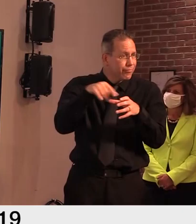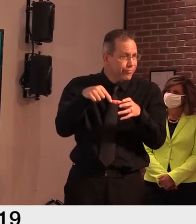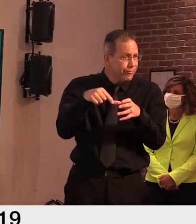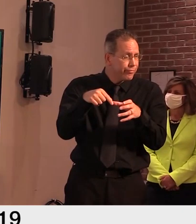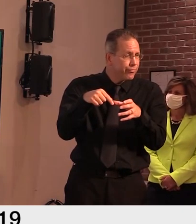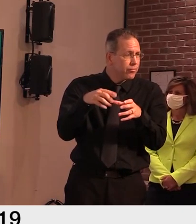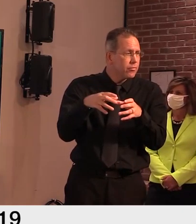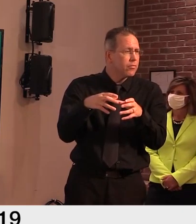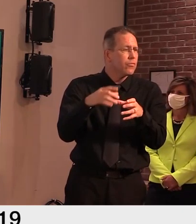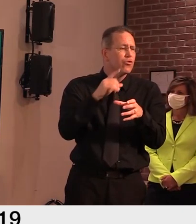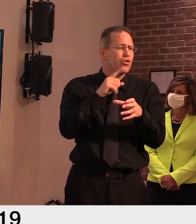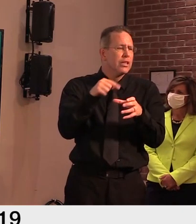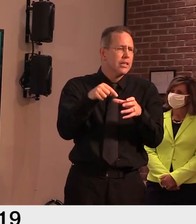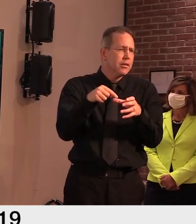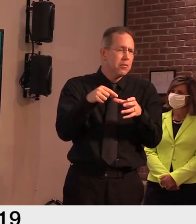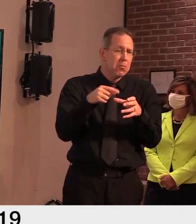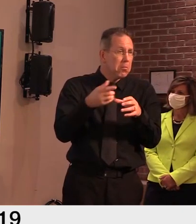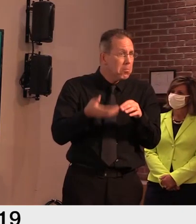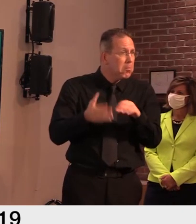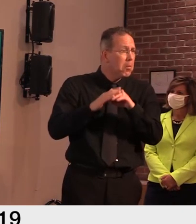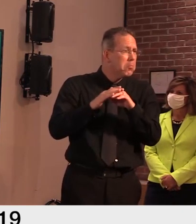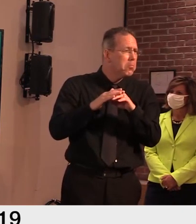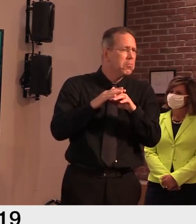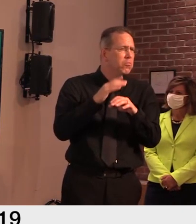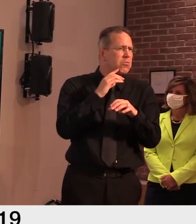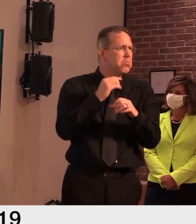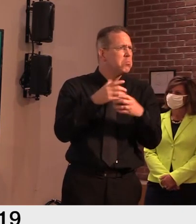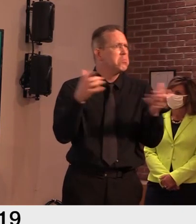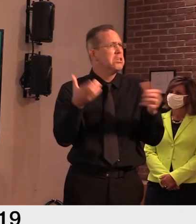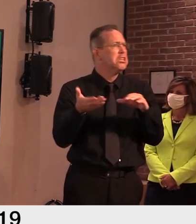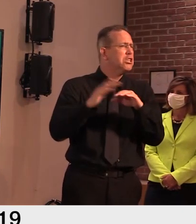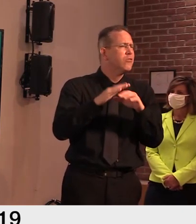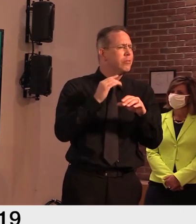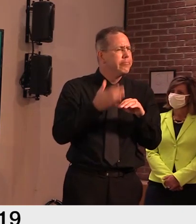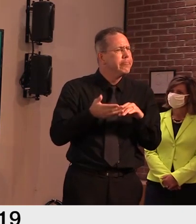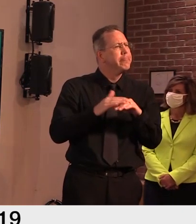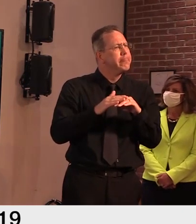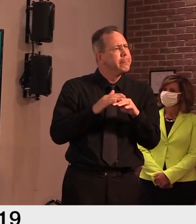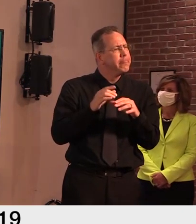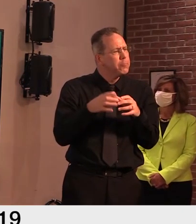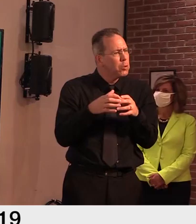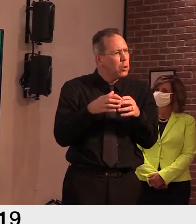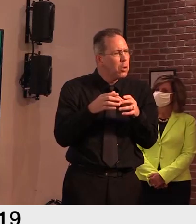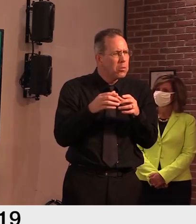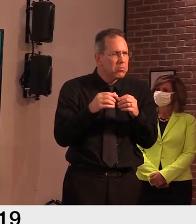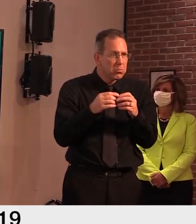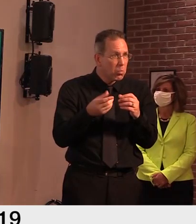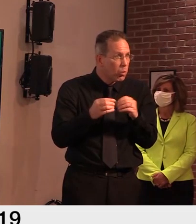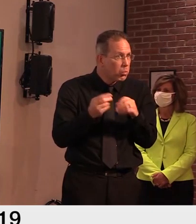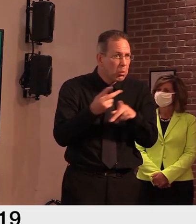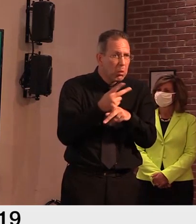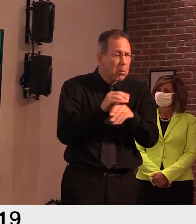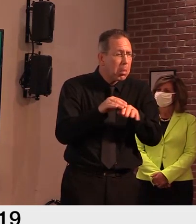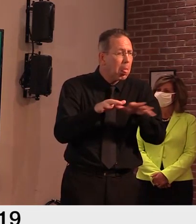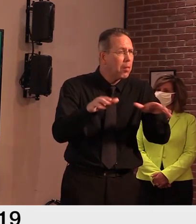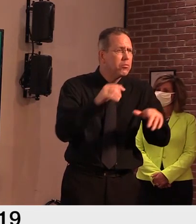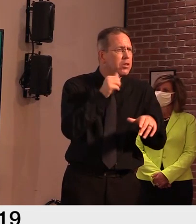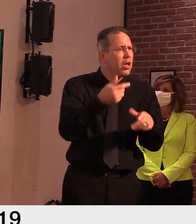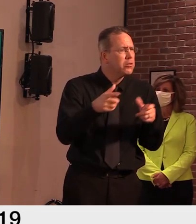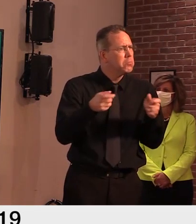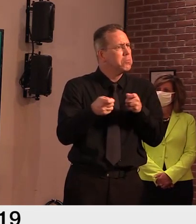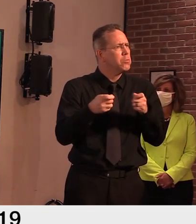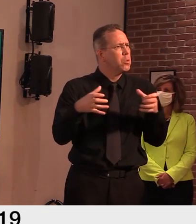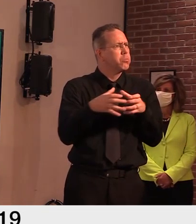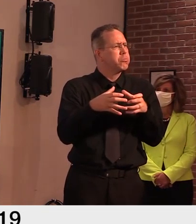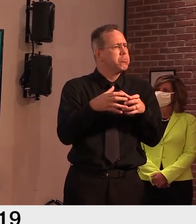Vermont case positivity rate is lowest in the nation. And even when we look at this outbreak